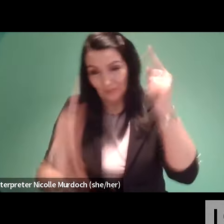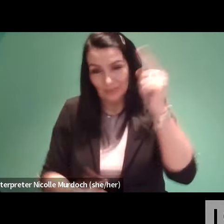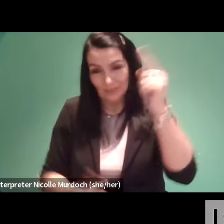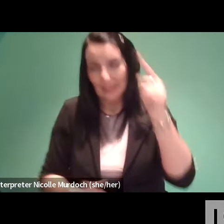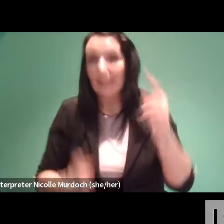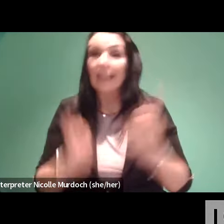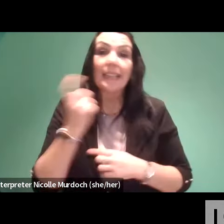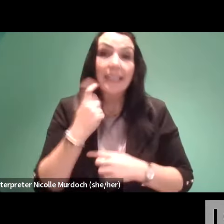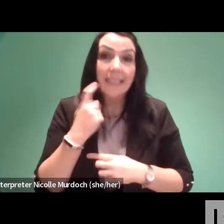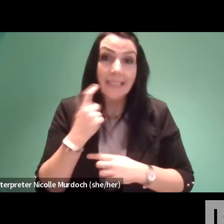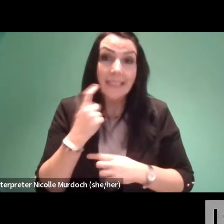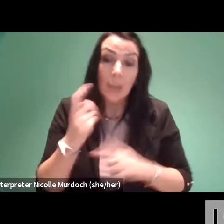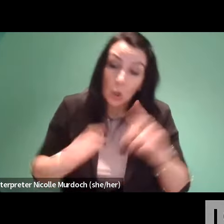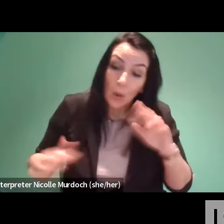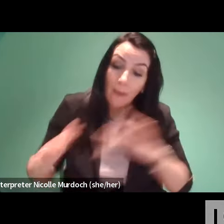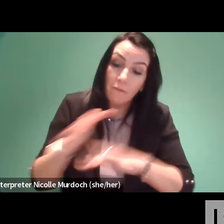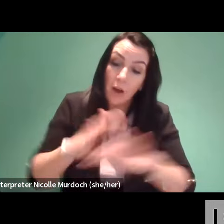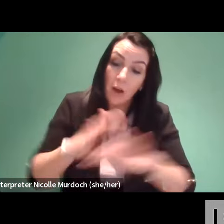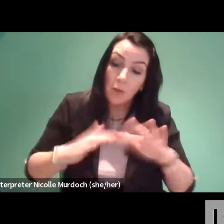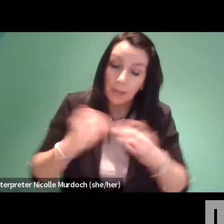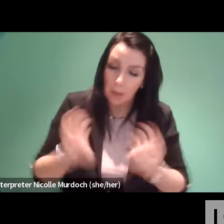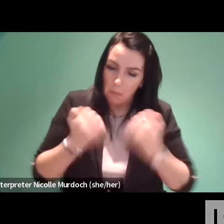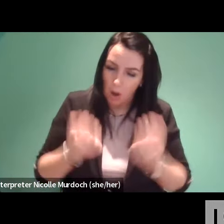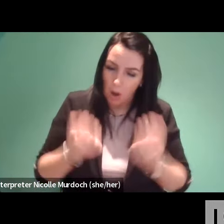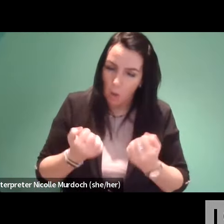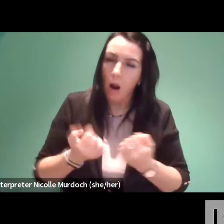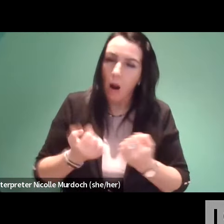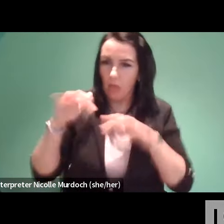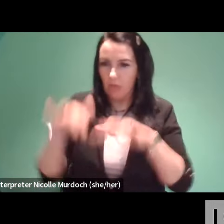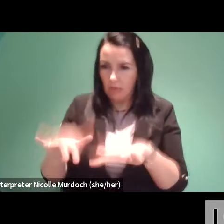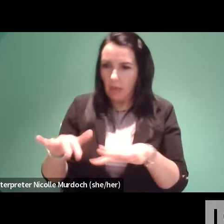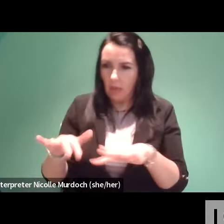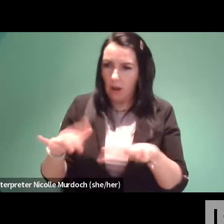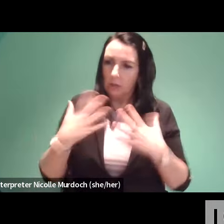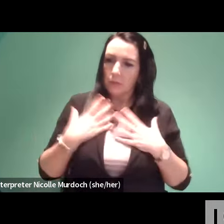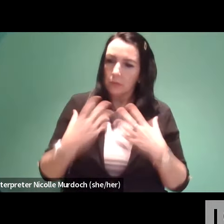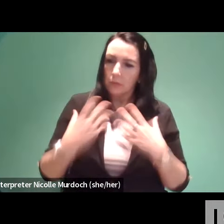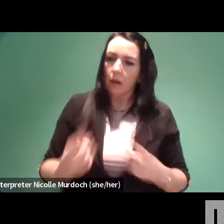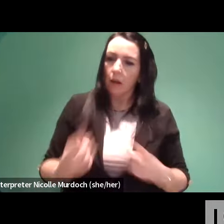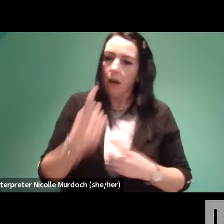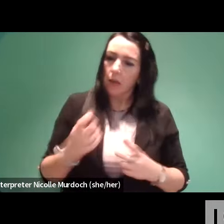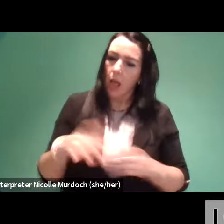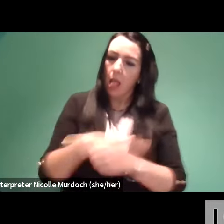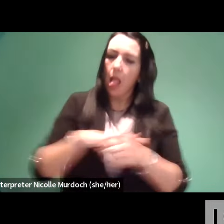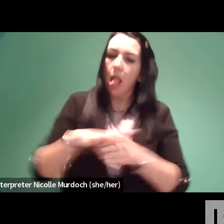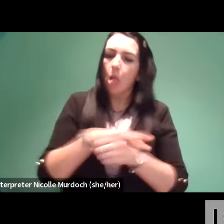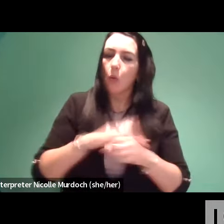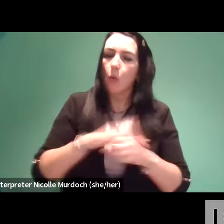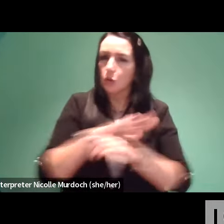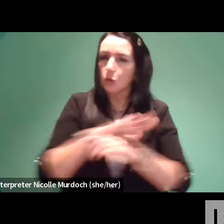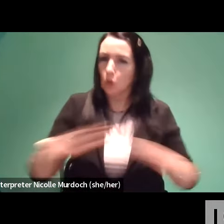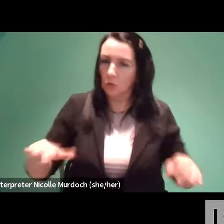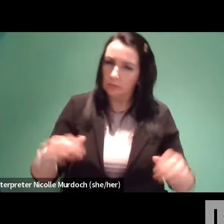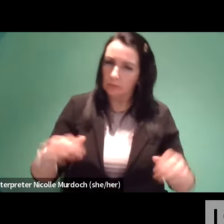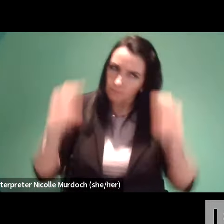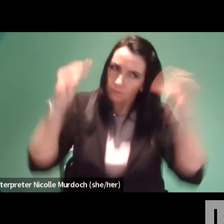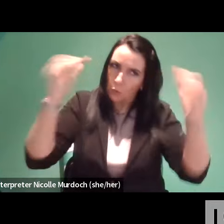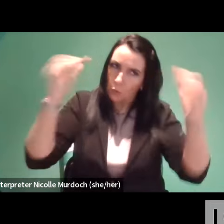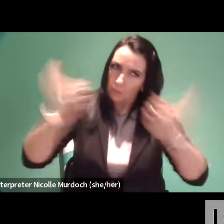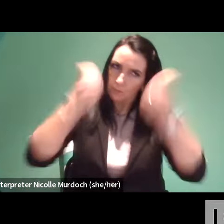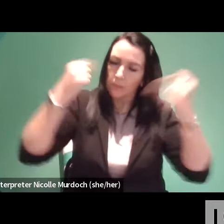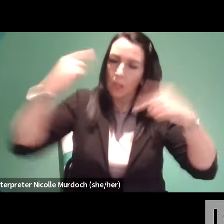you've got an environment in which power and resource is much more freely available at a local level rather than hoarded in Westminster.